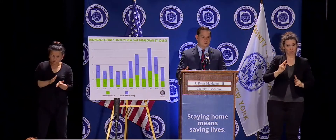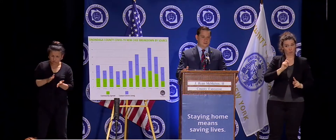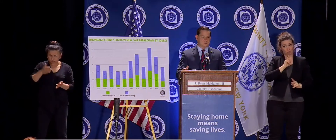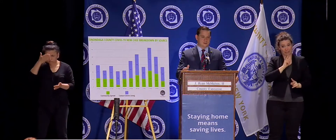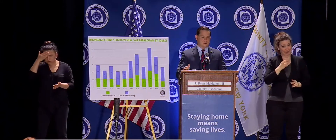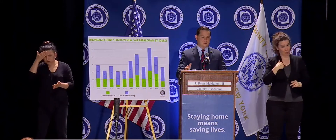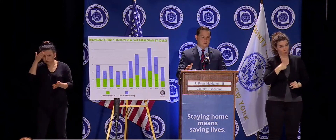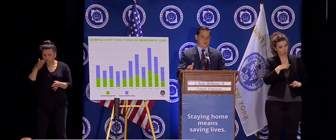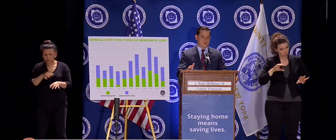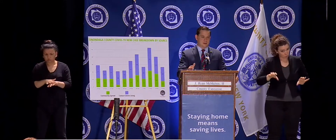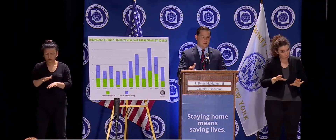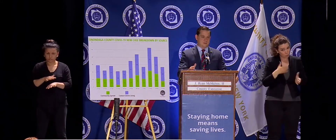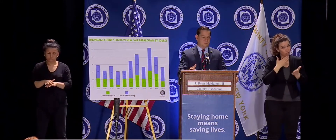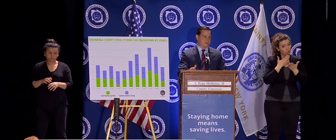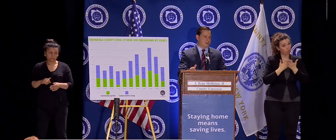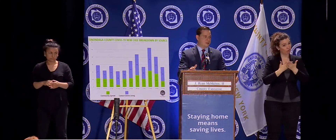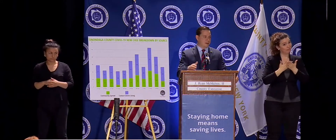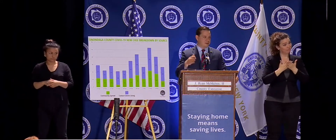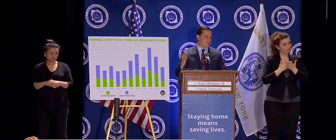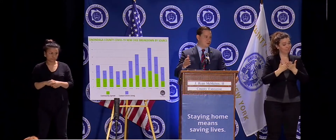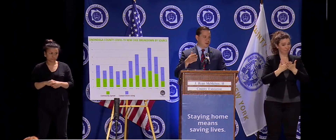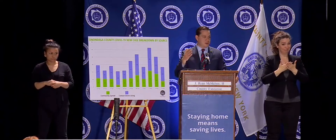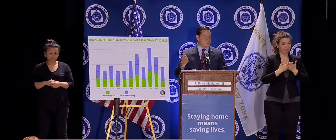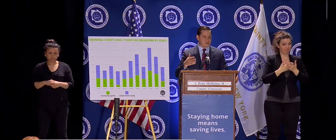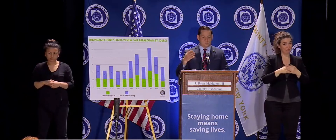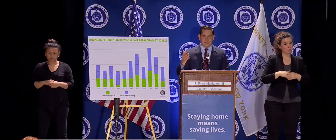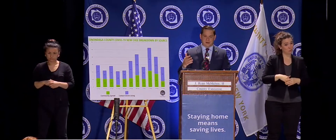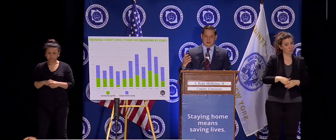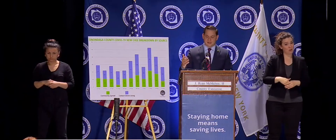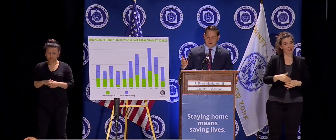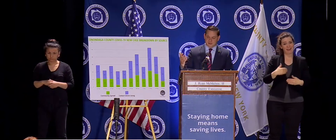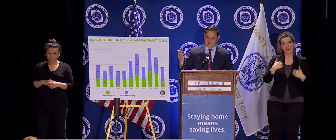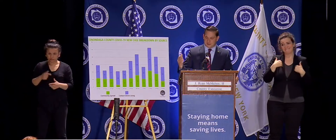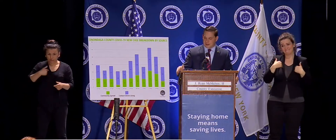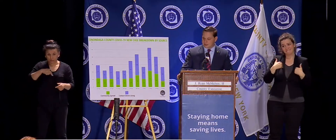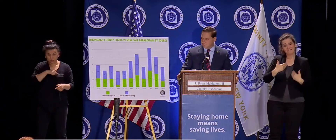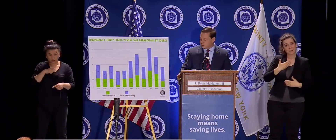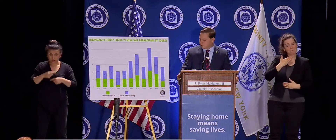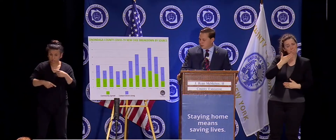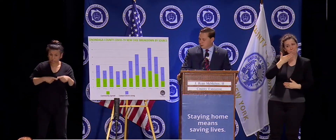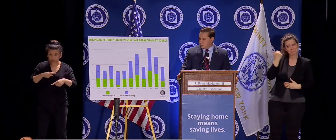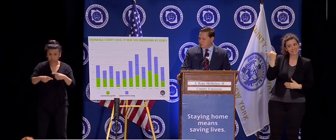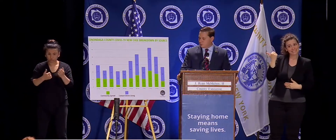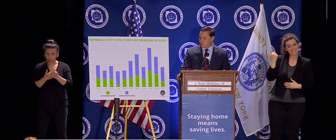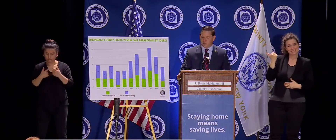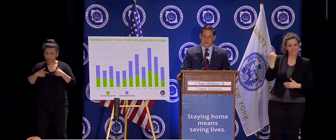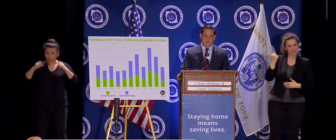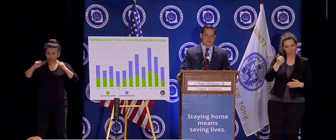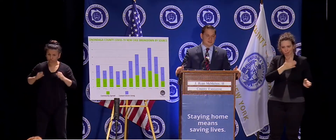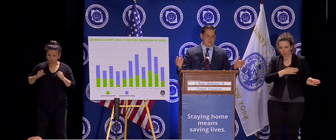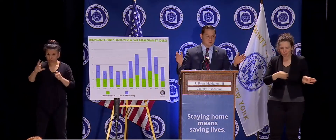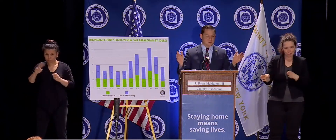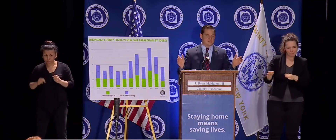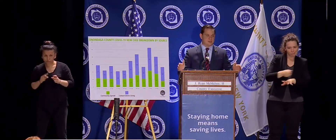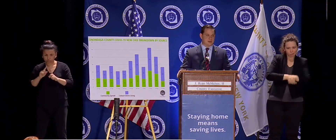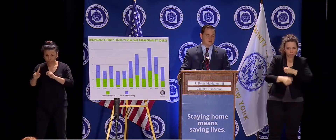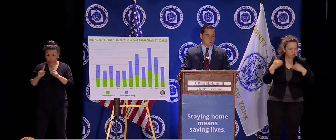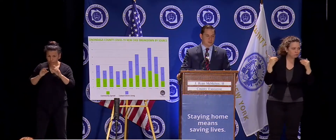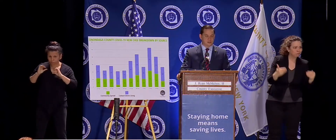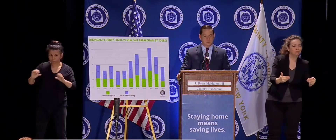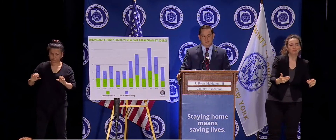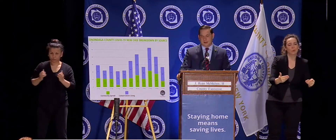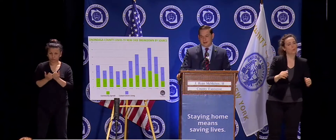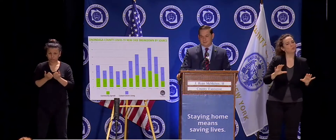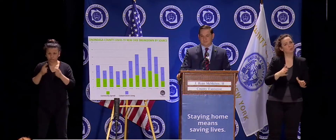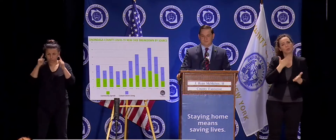best and have to maintain the best. So to compare it against ourselves, I guess if you're looking at 11 one week and 16 or 17 the next